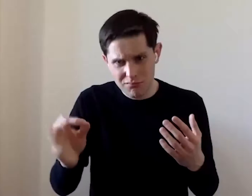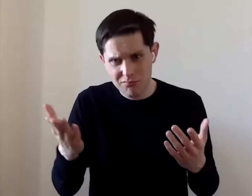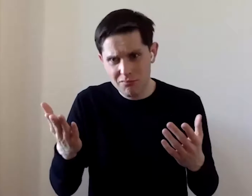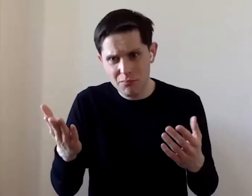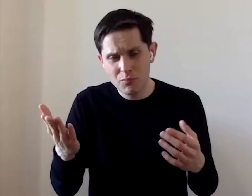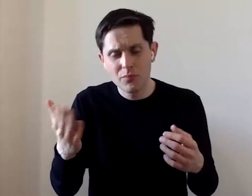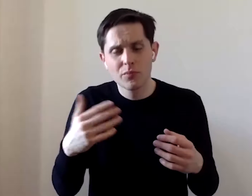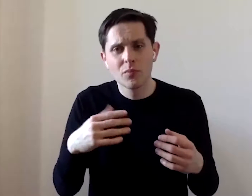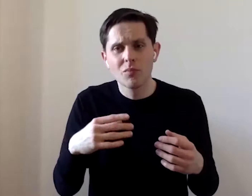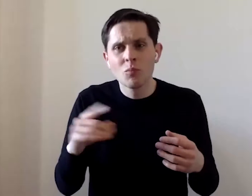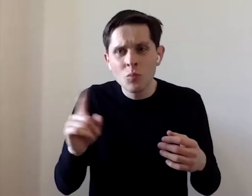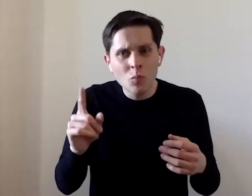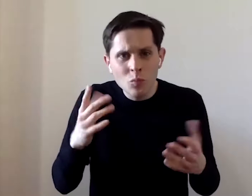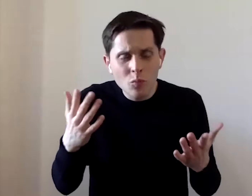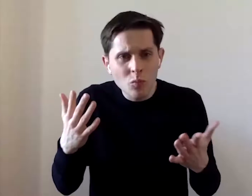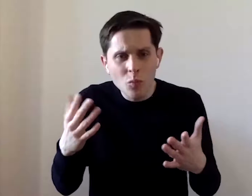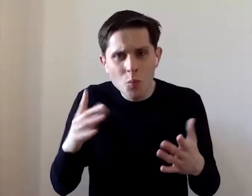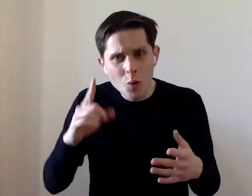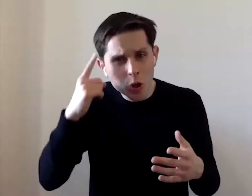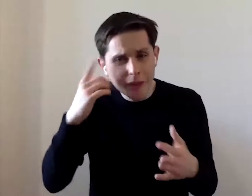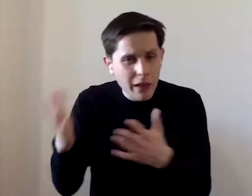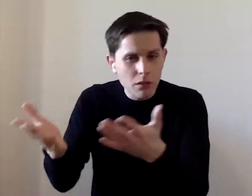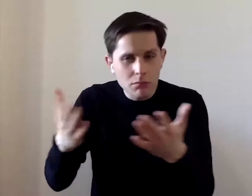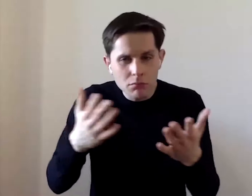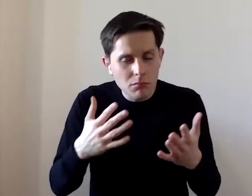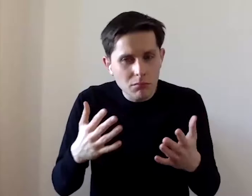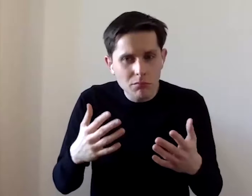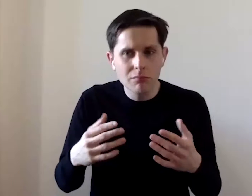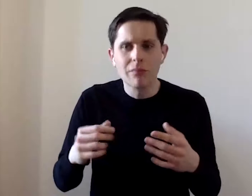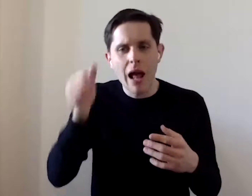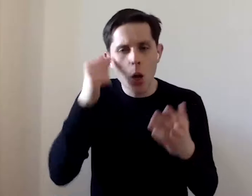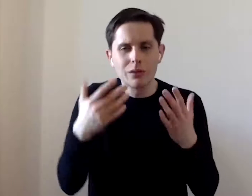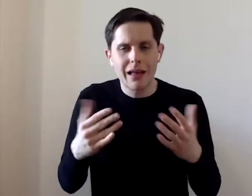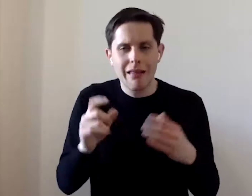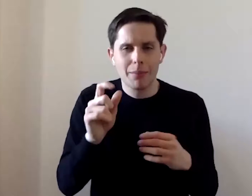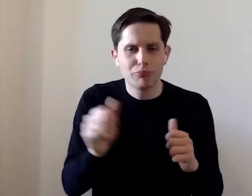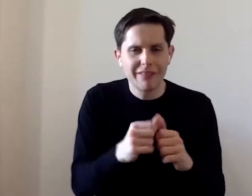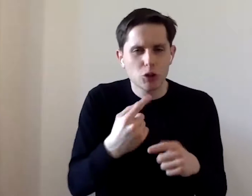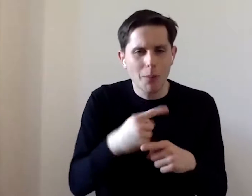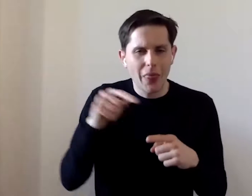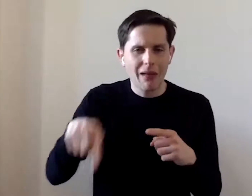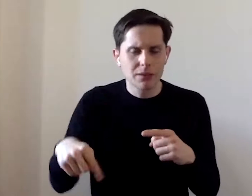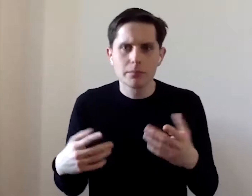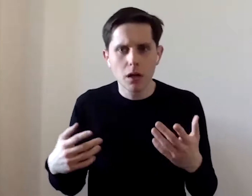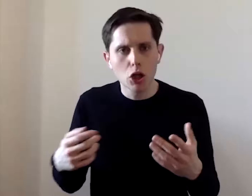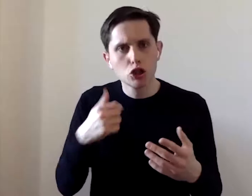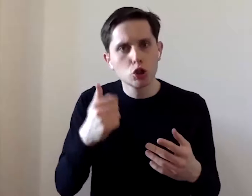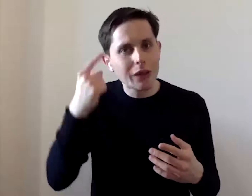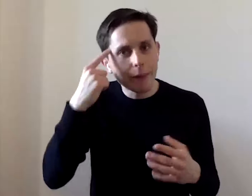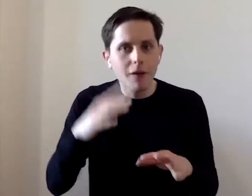the discipline? You know, what would you want to see, or what would you have wanted when you started that